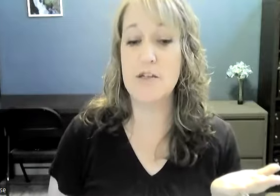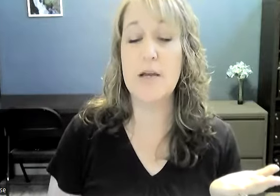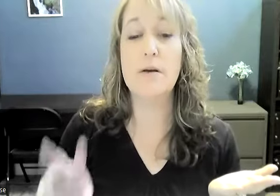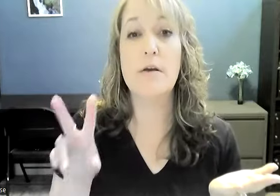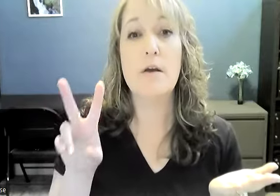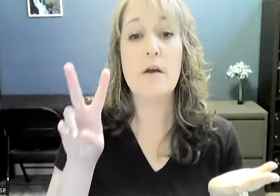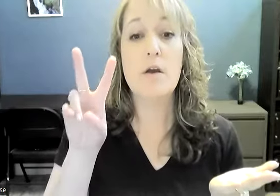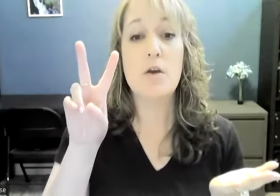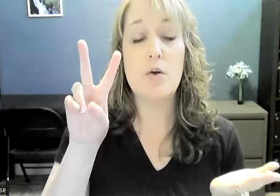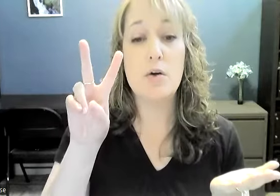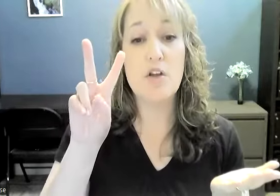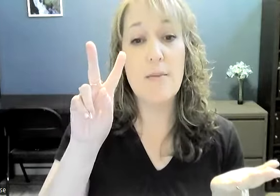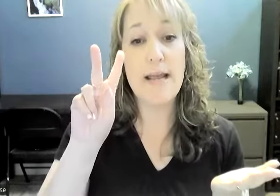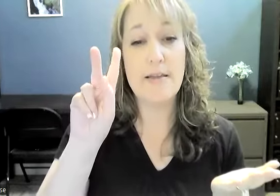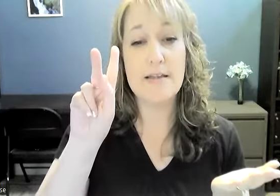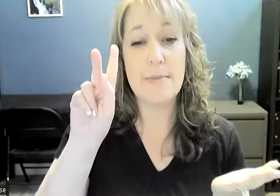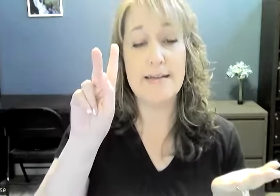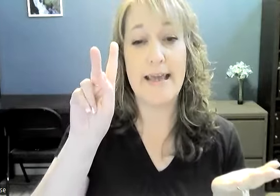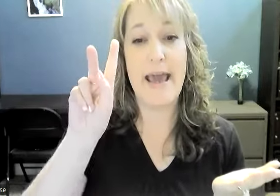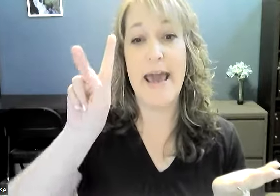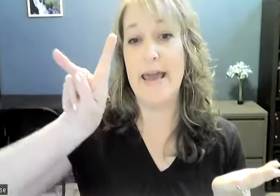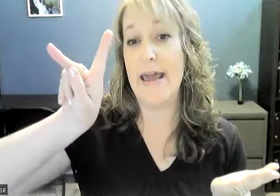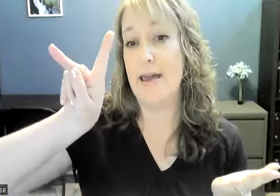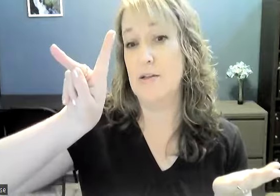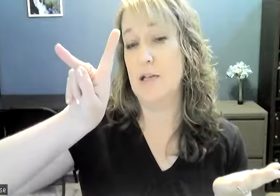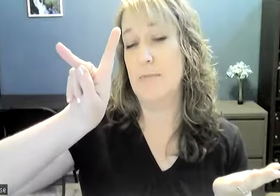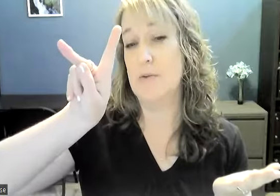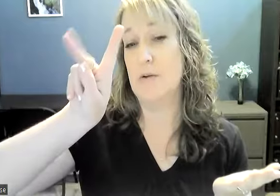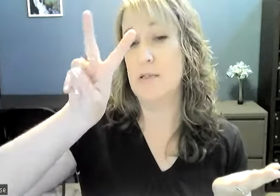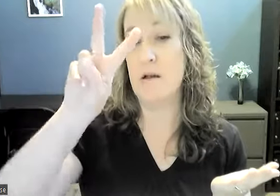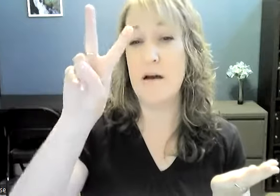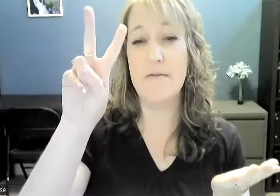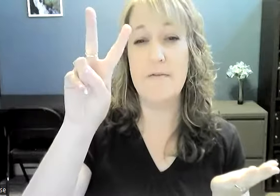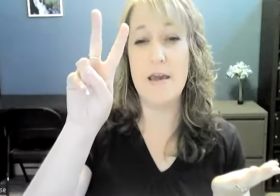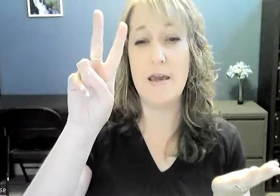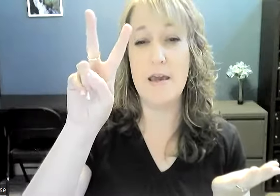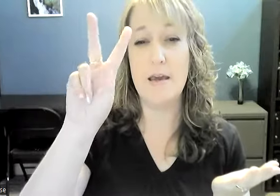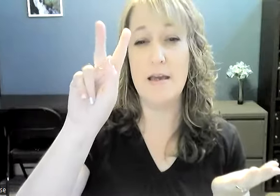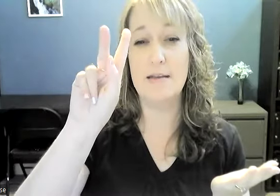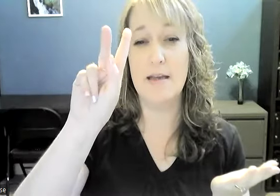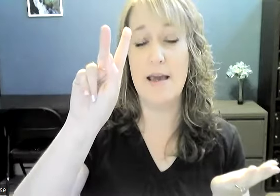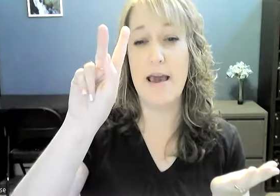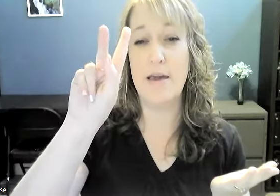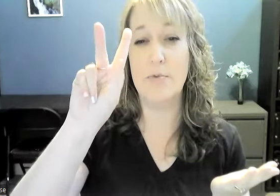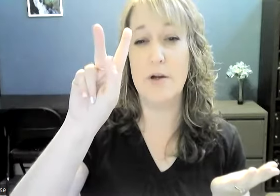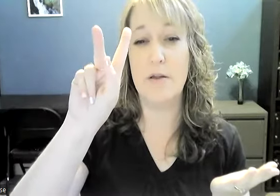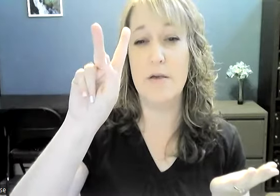shape. Your dominant hand this time has a K hand shape. So it's not a V, it's a K. Put your